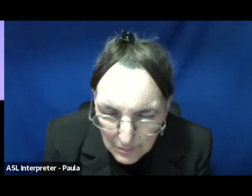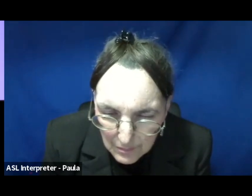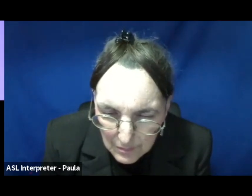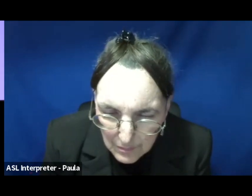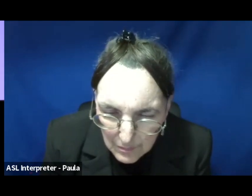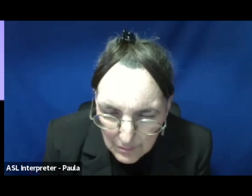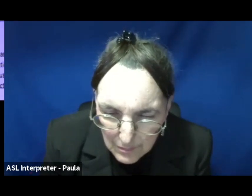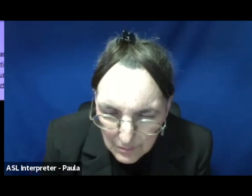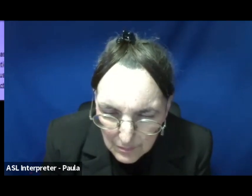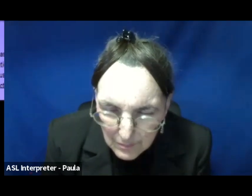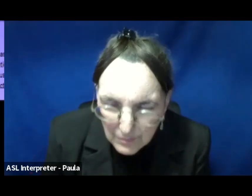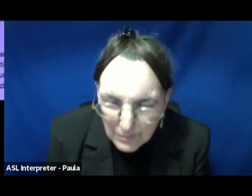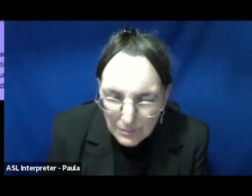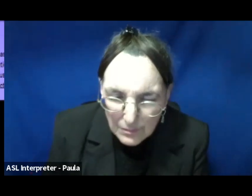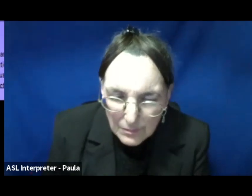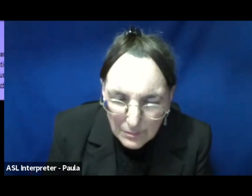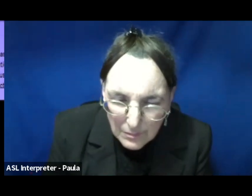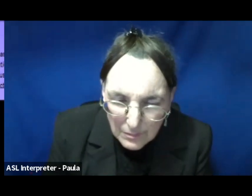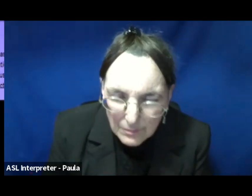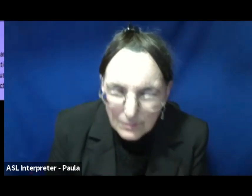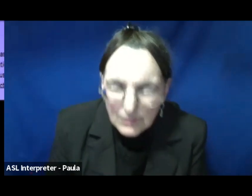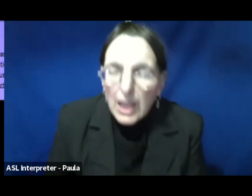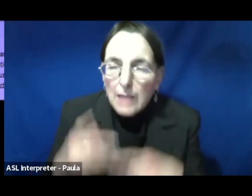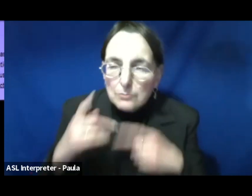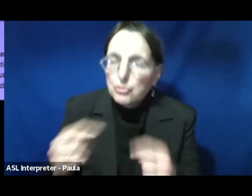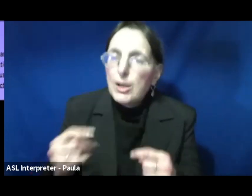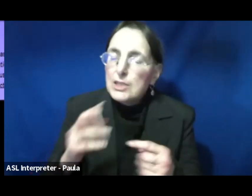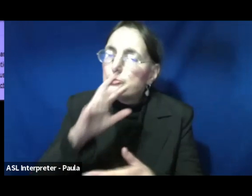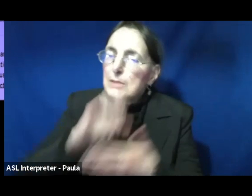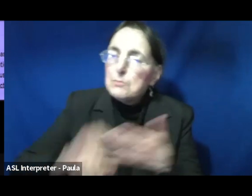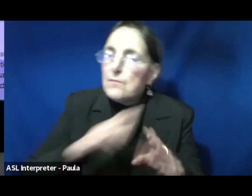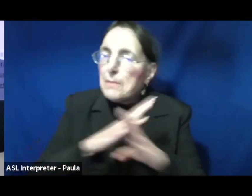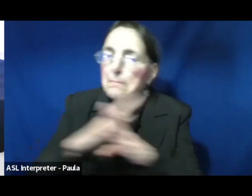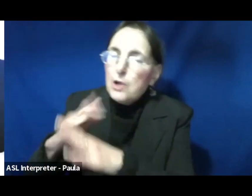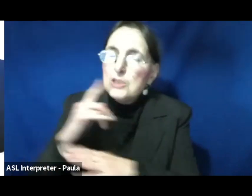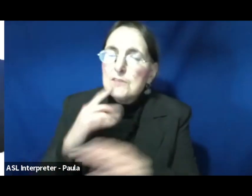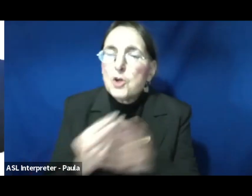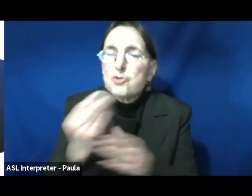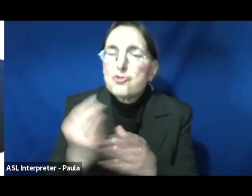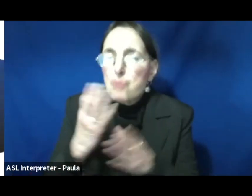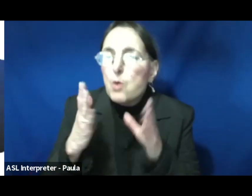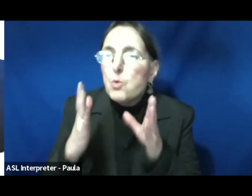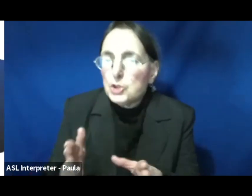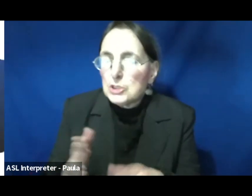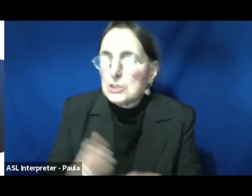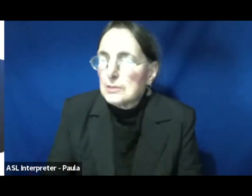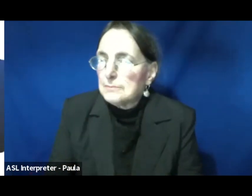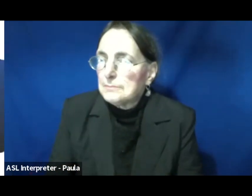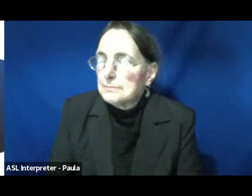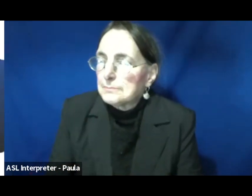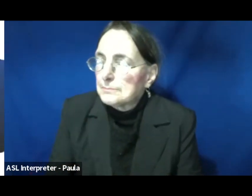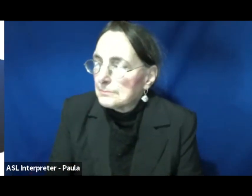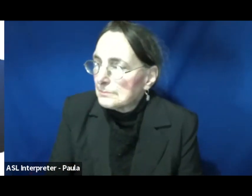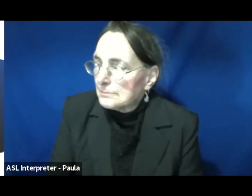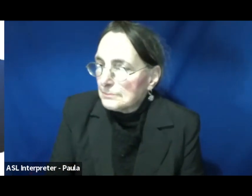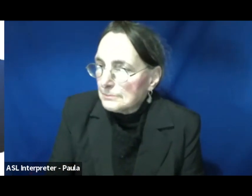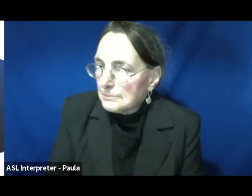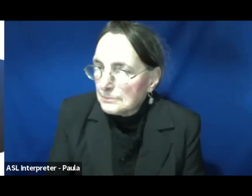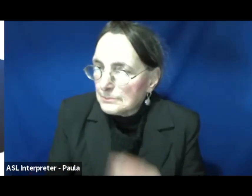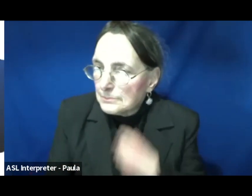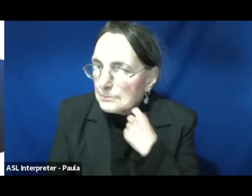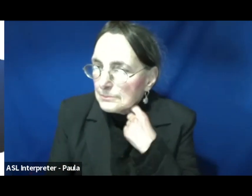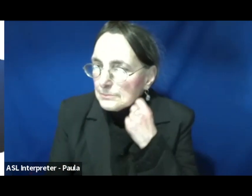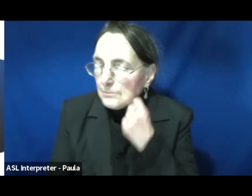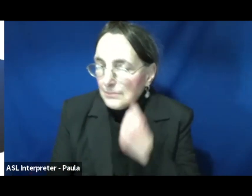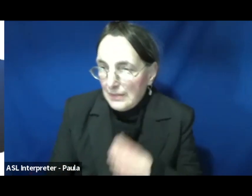growers. That's what I'm trying to get at, right? And that white paper, this is on ResearchGate, it's been viewed 1,300